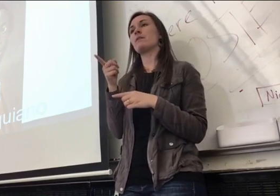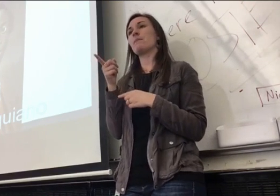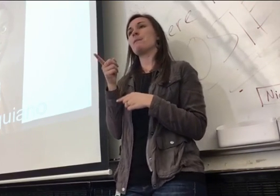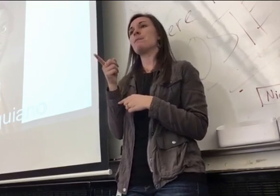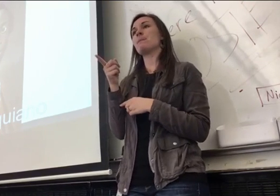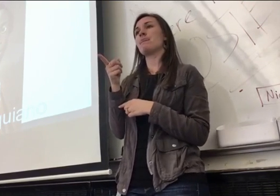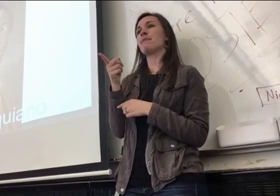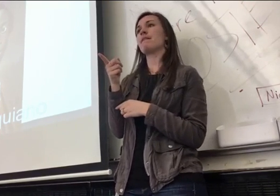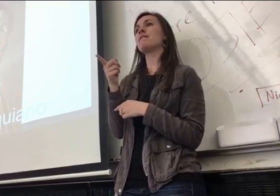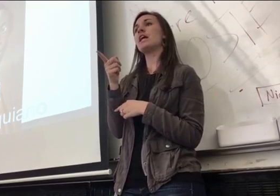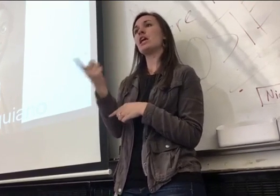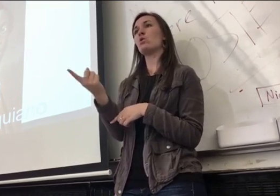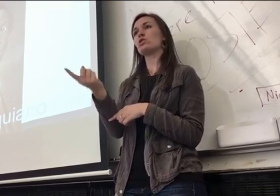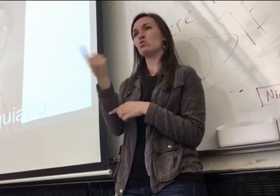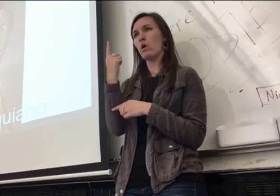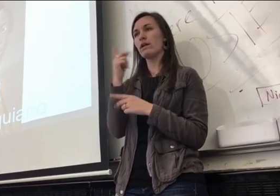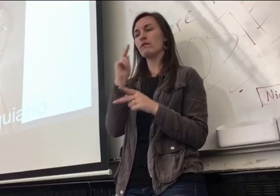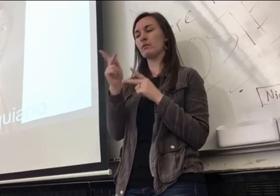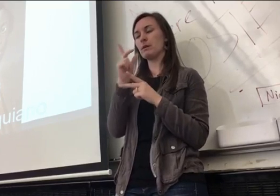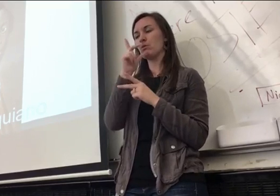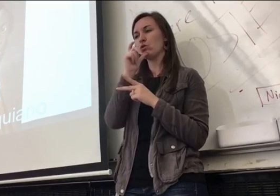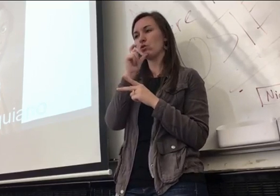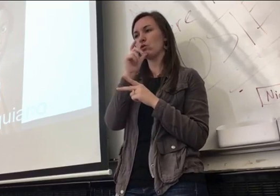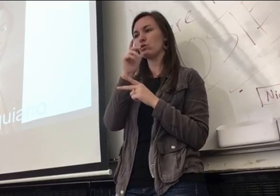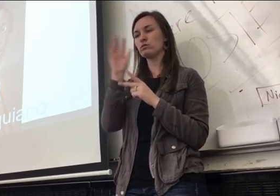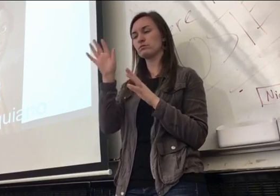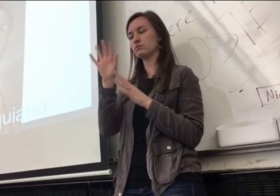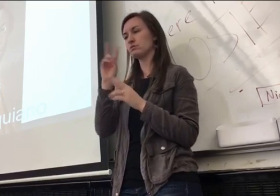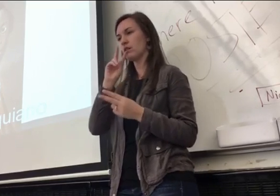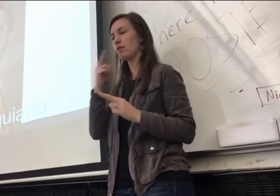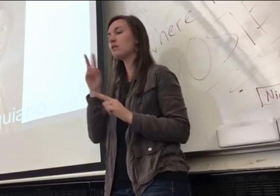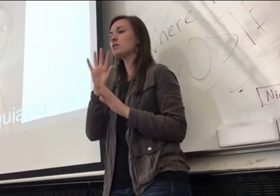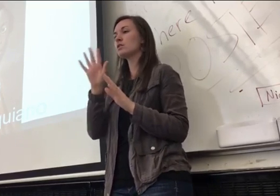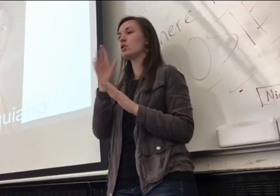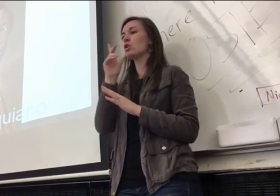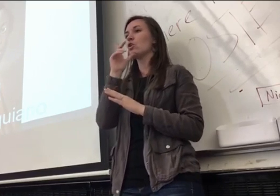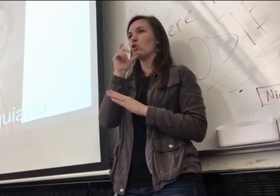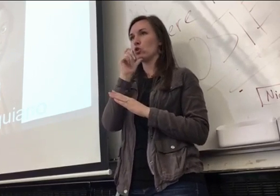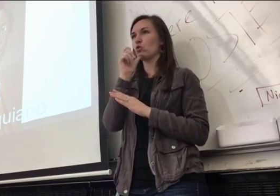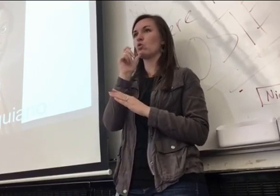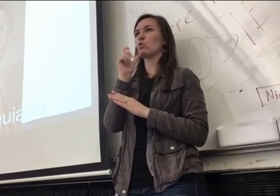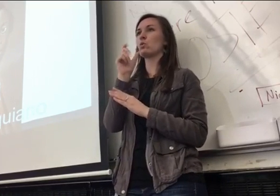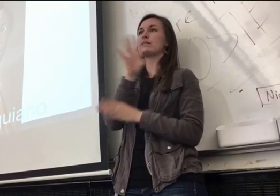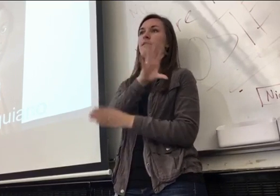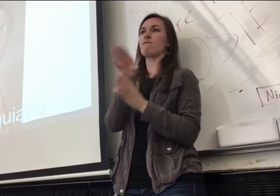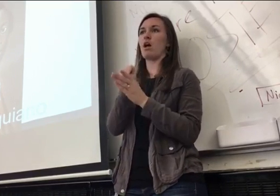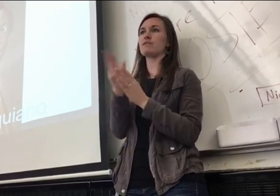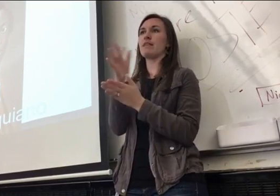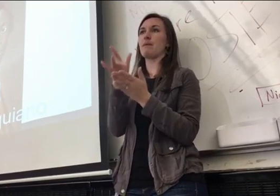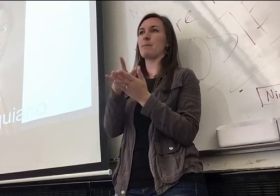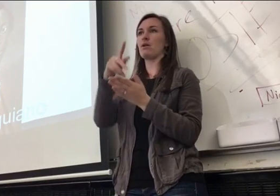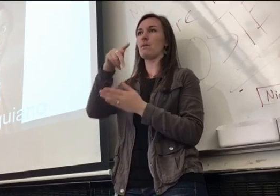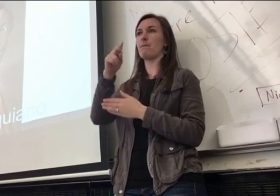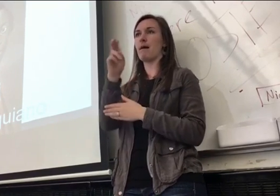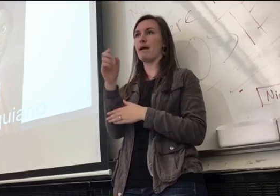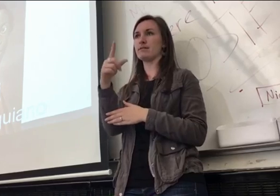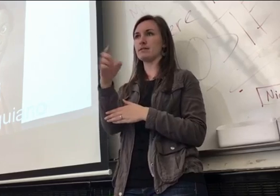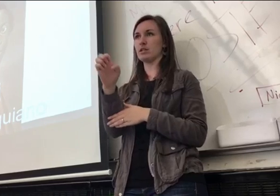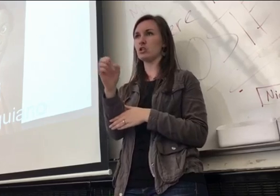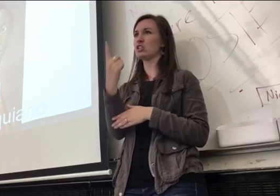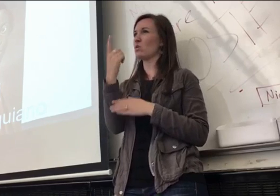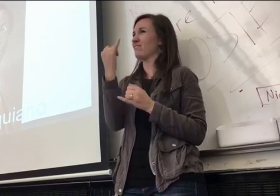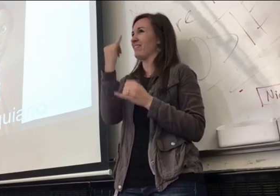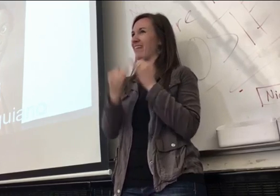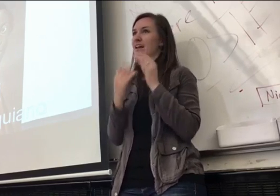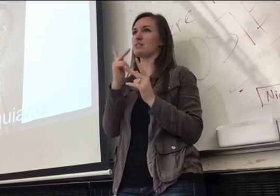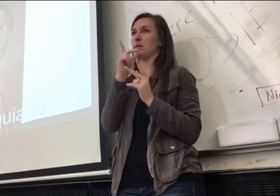not Transcontinental Railroad, sorry, other class. The Middle Passage. So they come across on the Middle Passage. He's one of the last